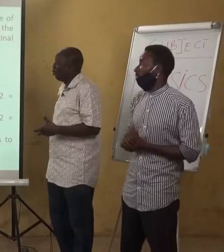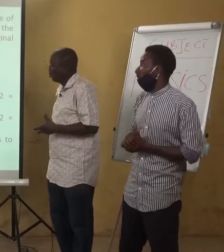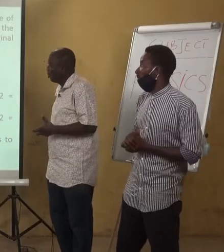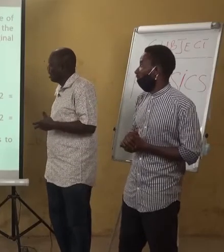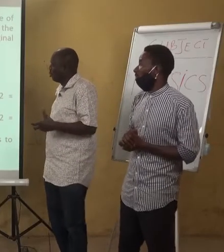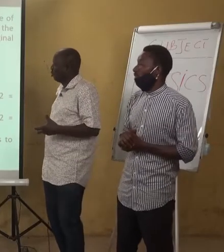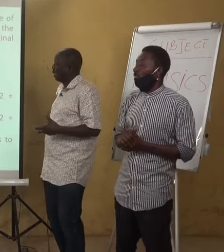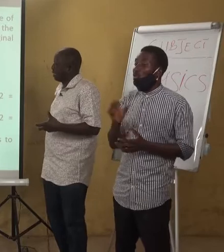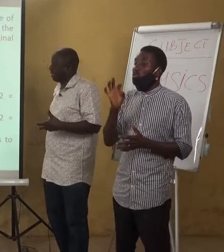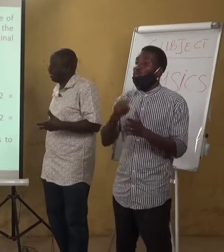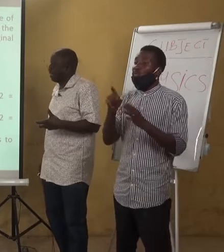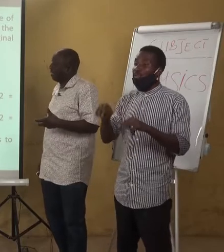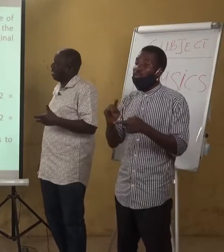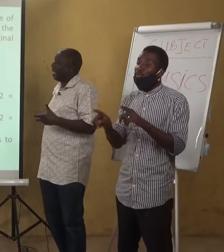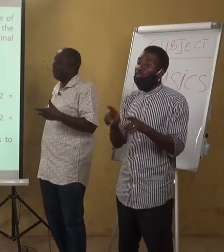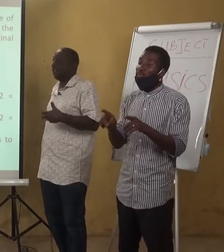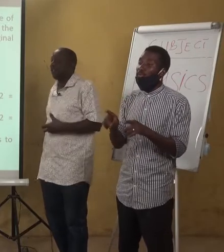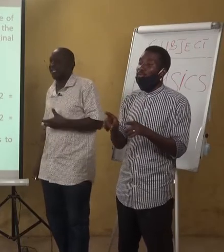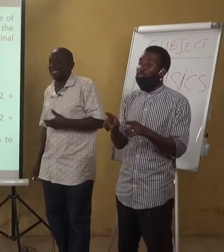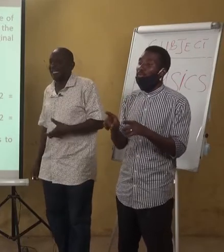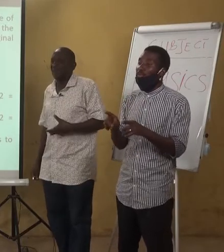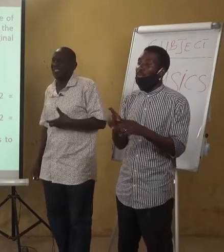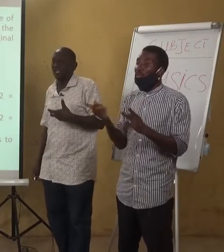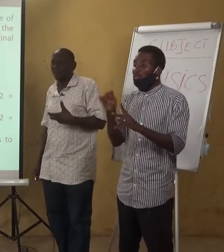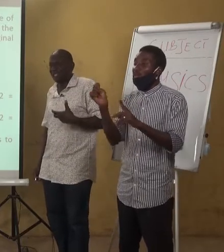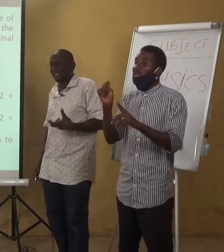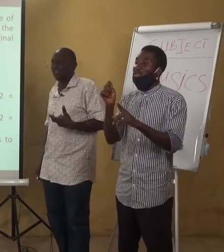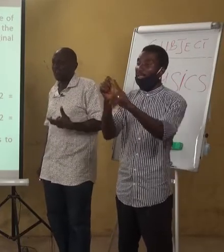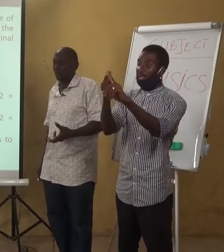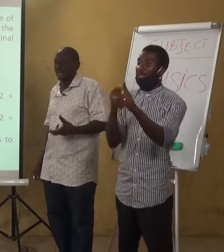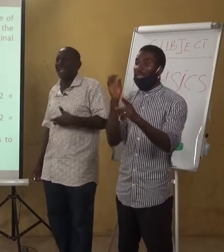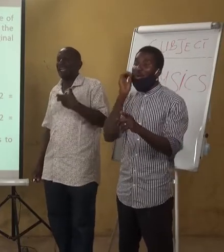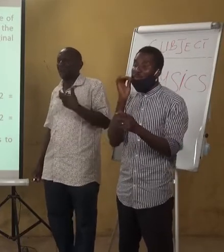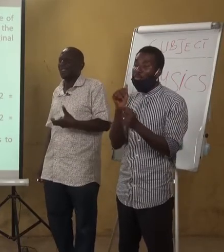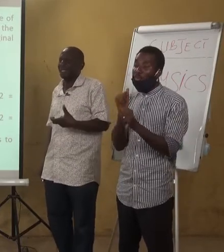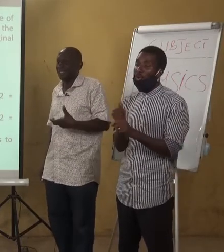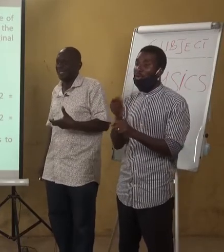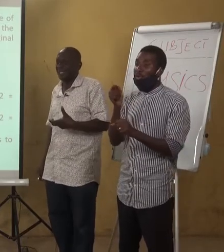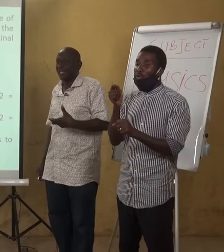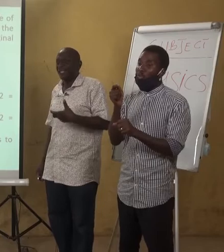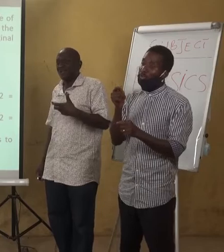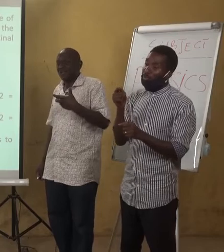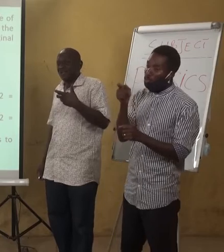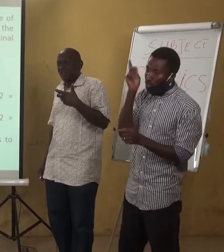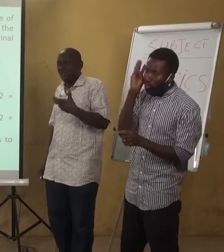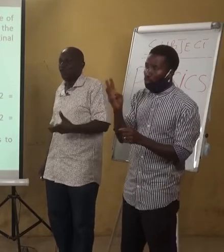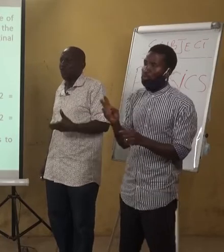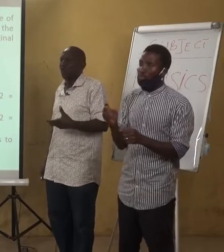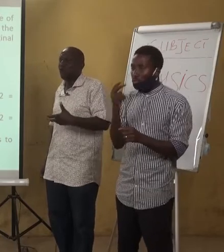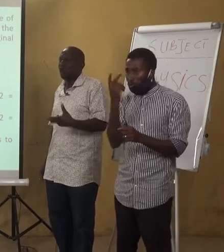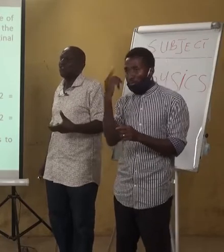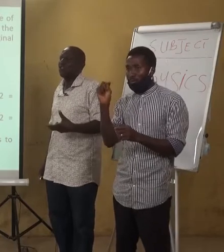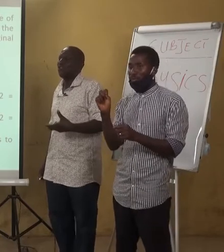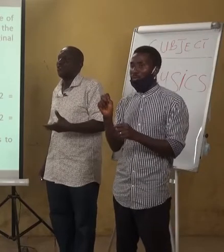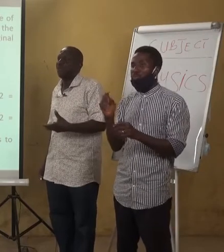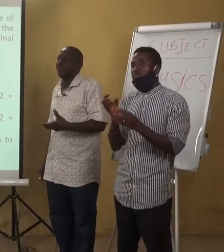So what you need to do is, apart from the assignment that will be given to you, I advise that look for